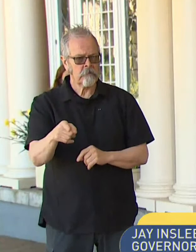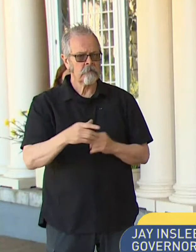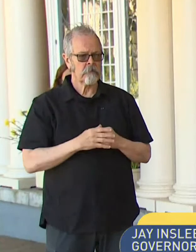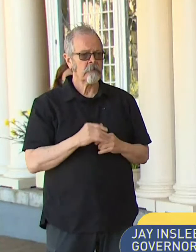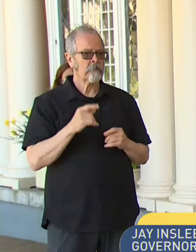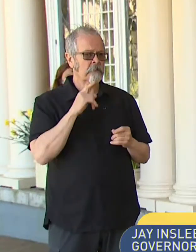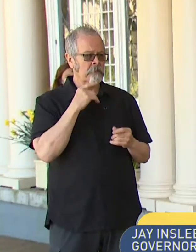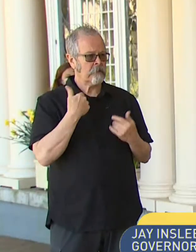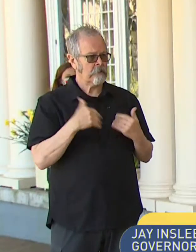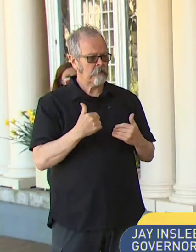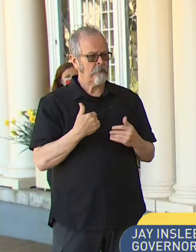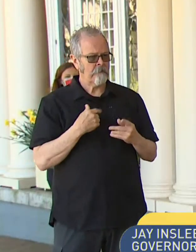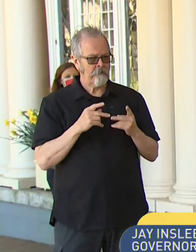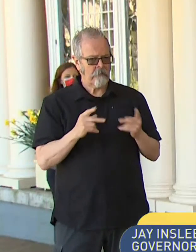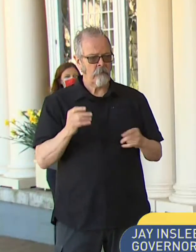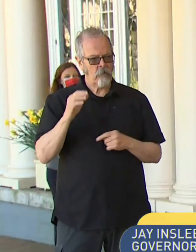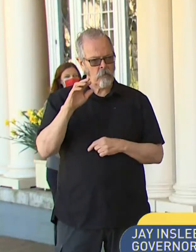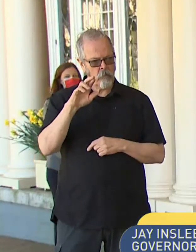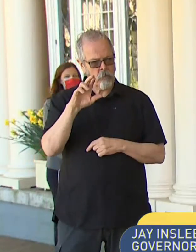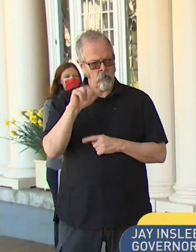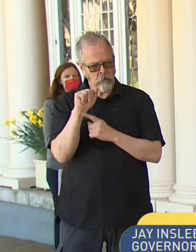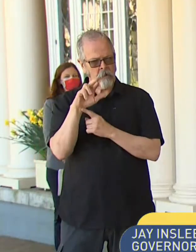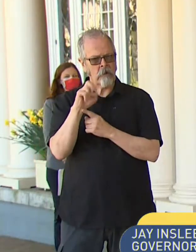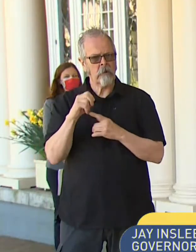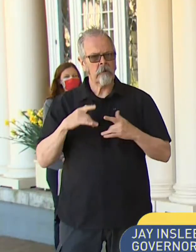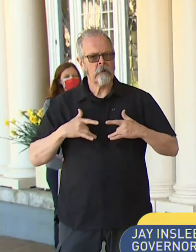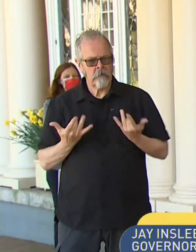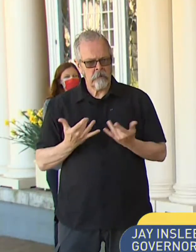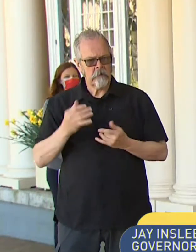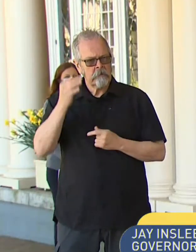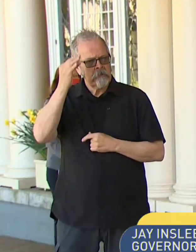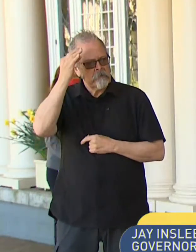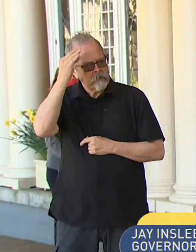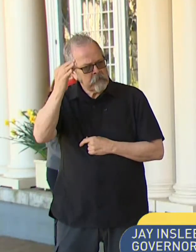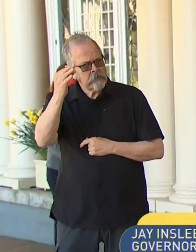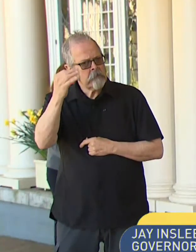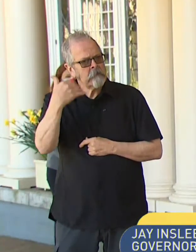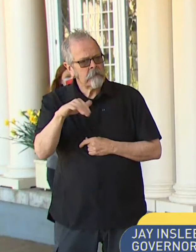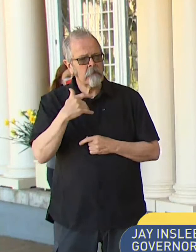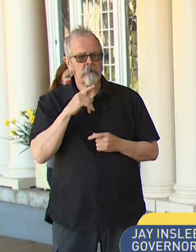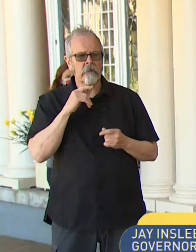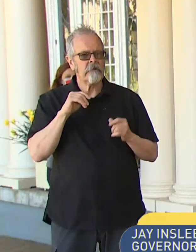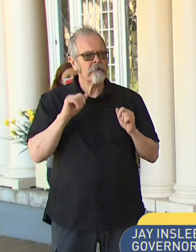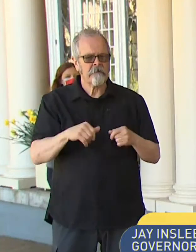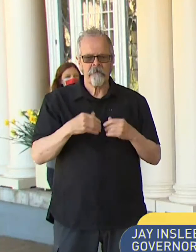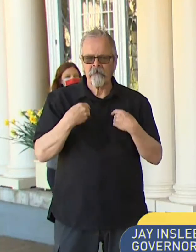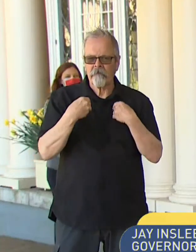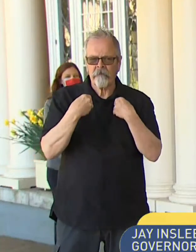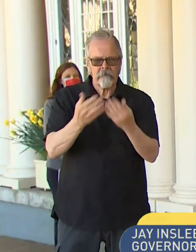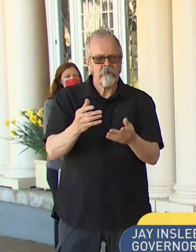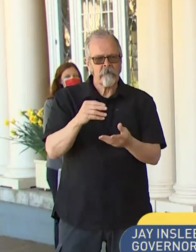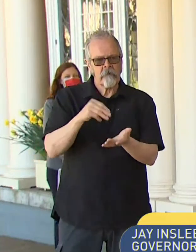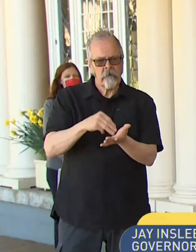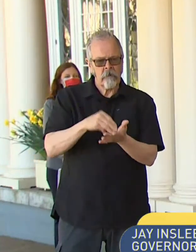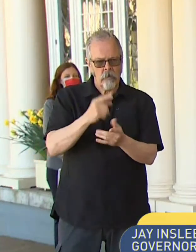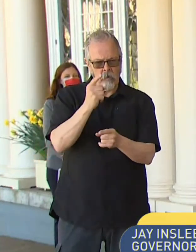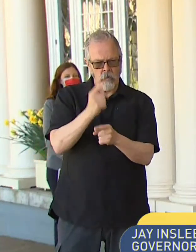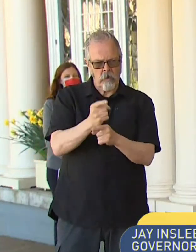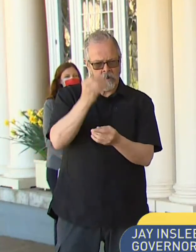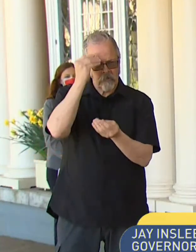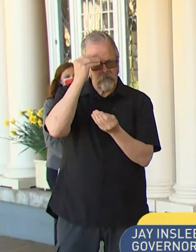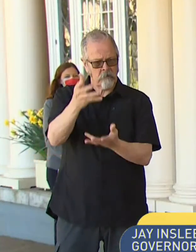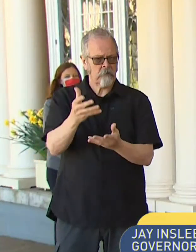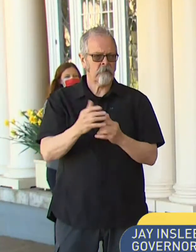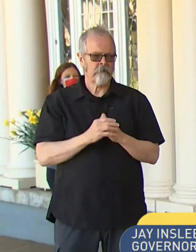events. So it was much about just having been able to give doctors the right info as it was looking at the